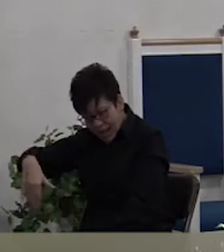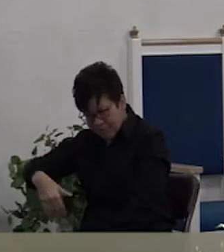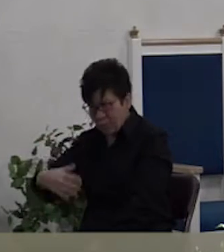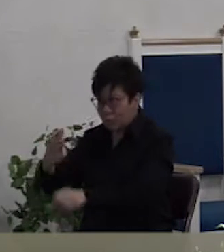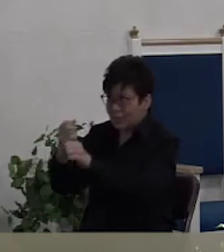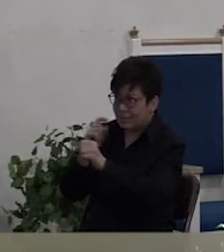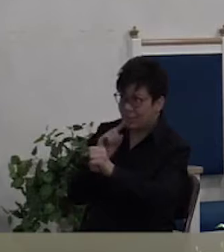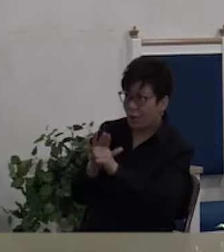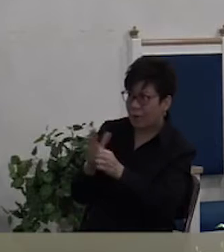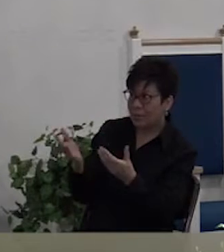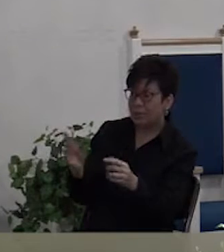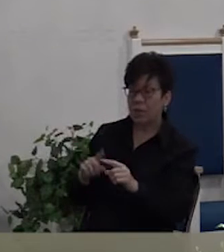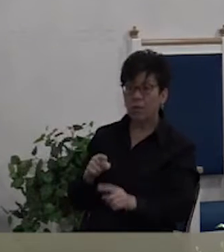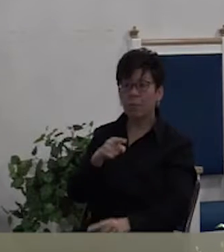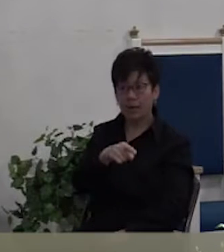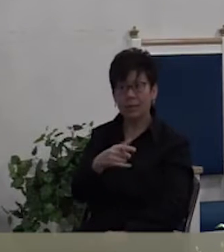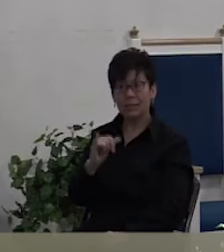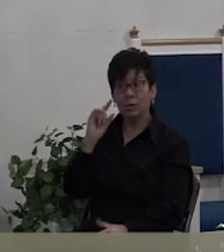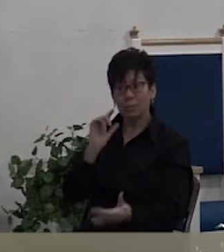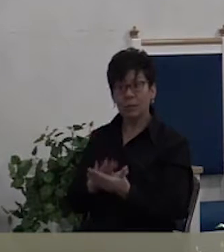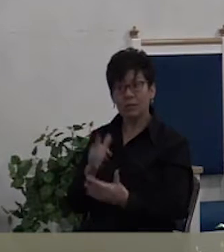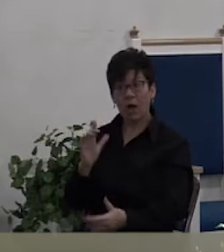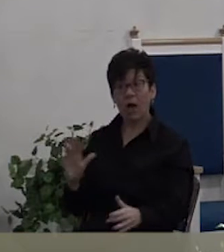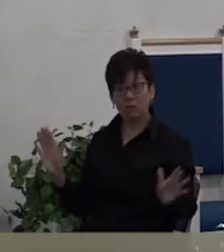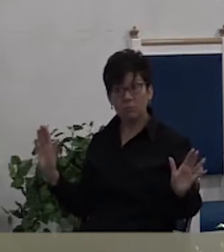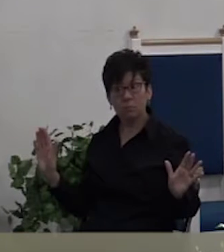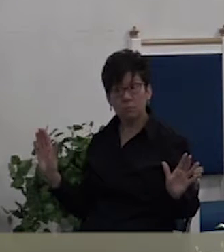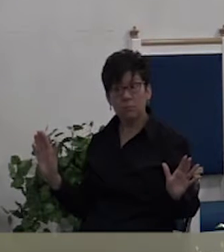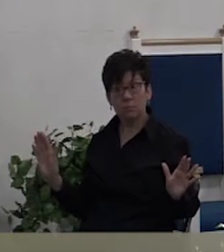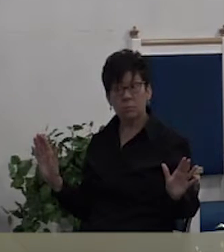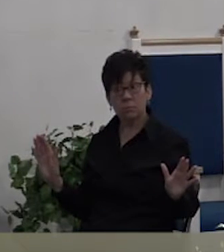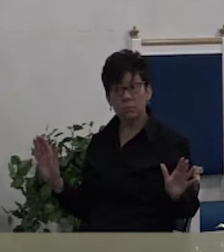that promise, but he still believed God.